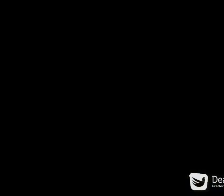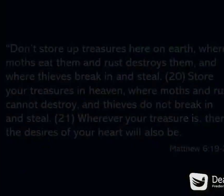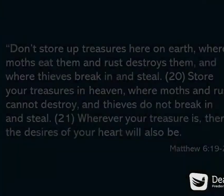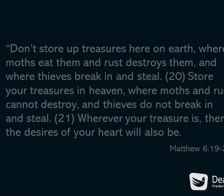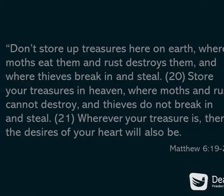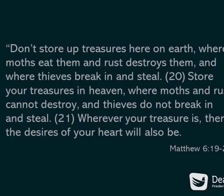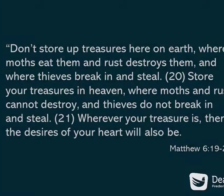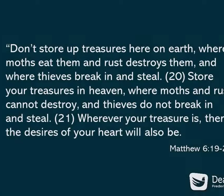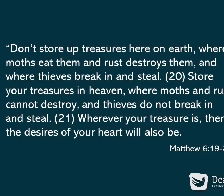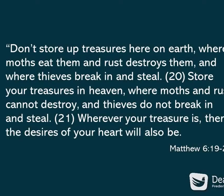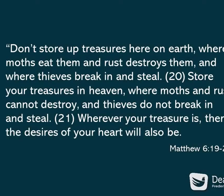at Scripture.